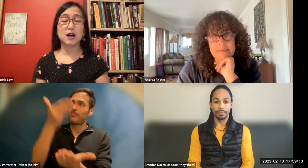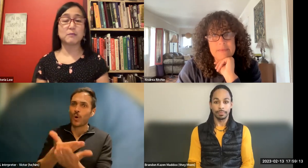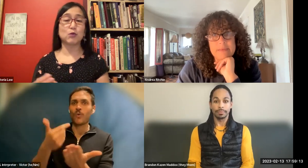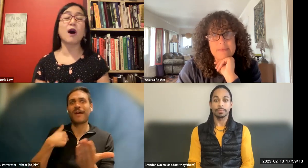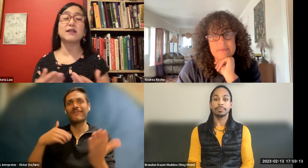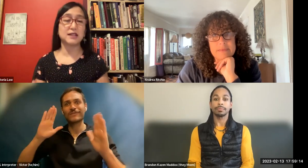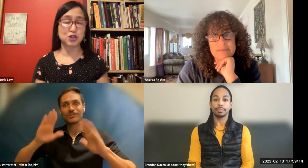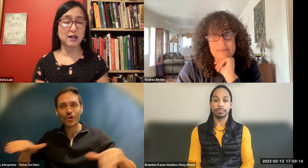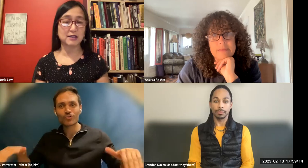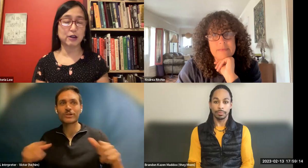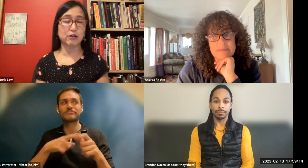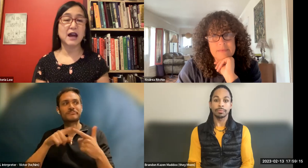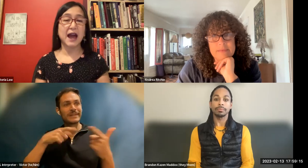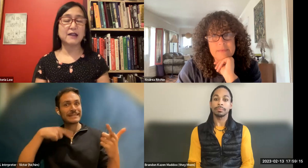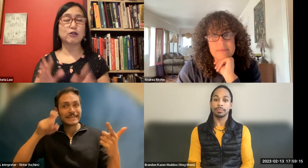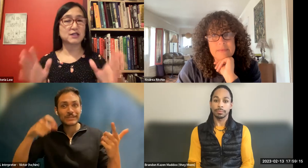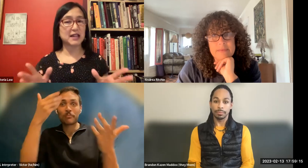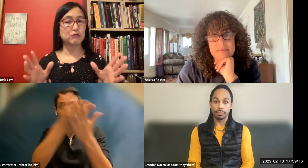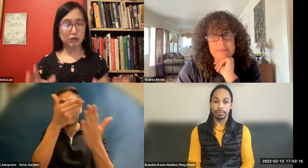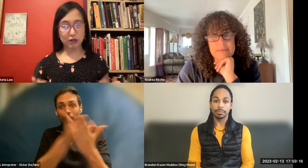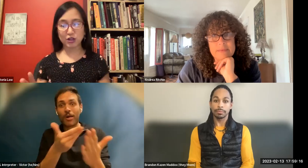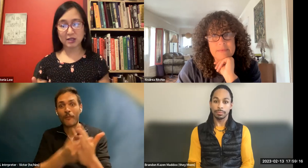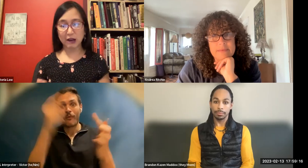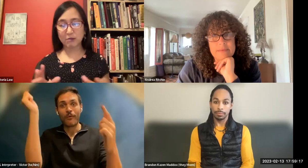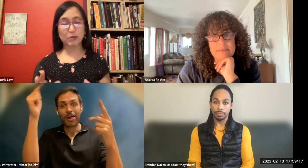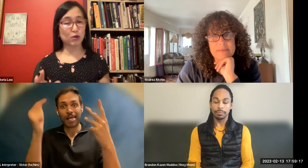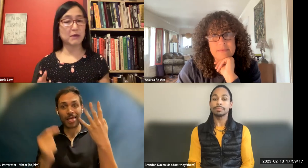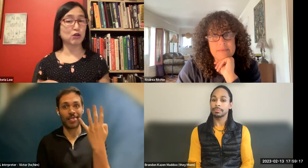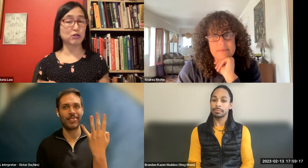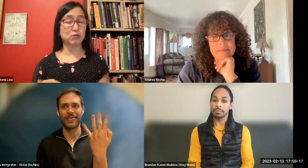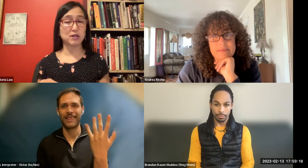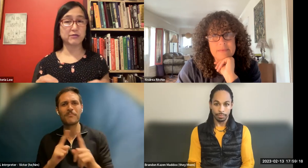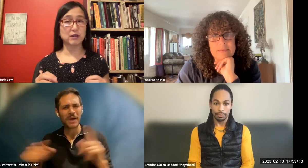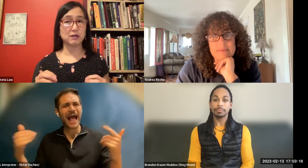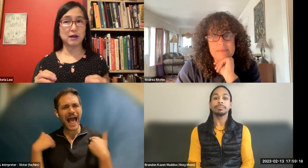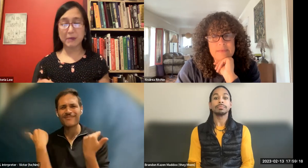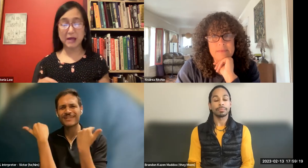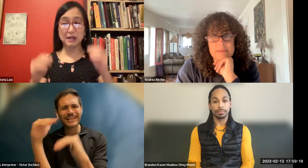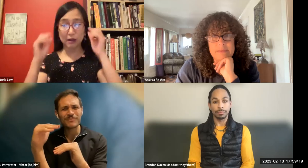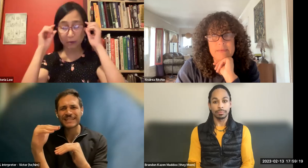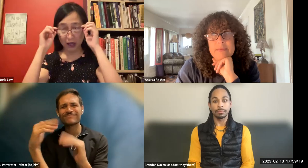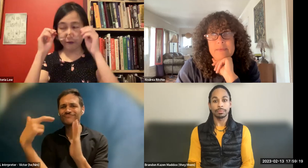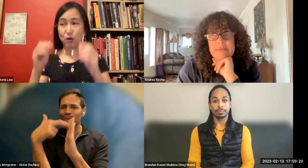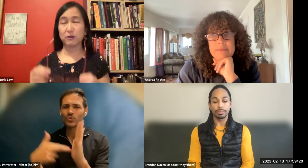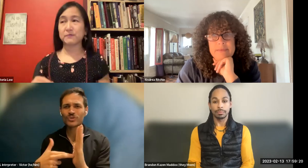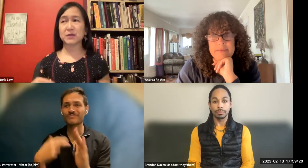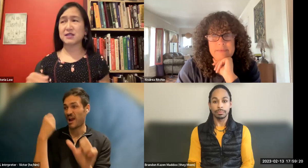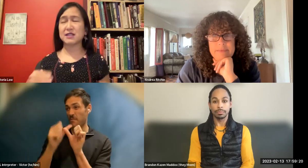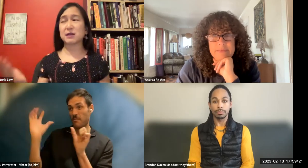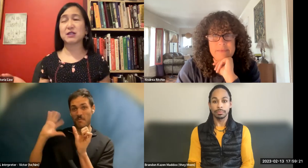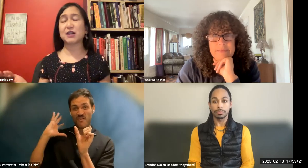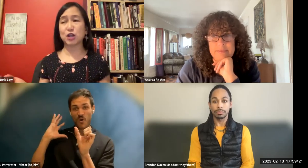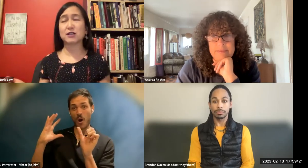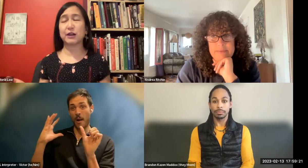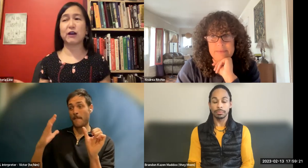trying why they need childcare. And there are set restrictions. I remember when my daughter was a baby applying for